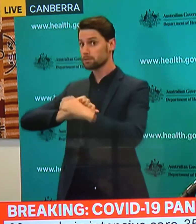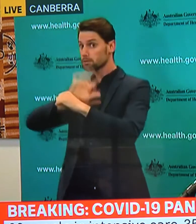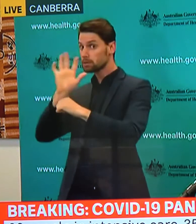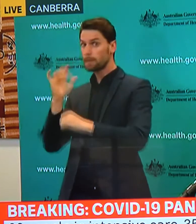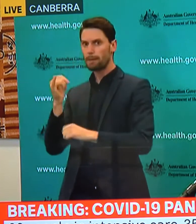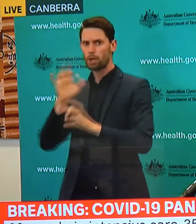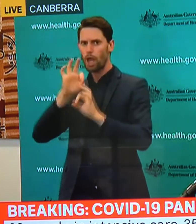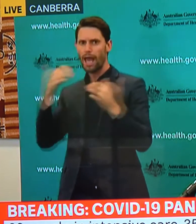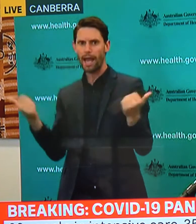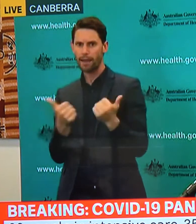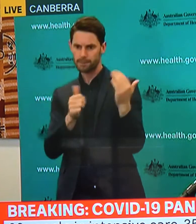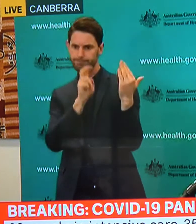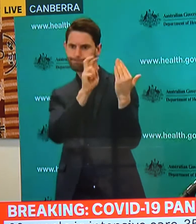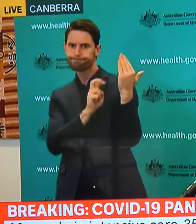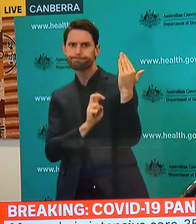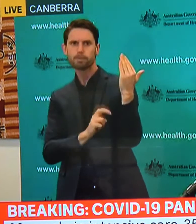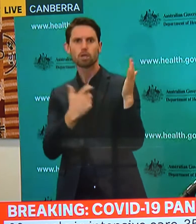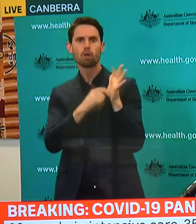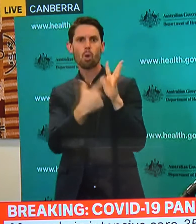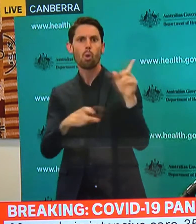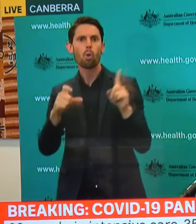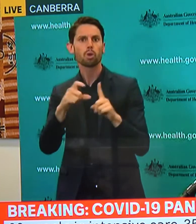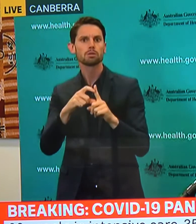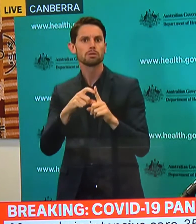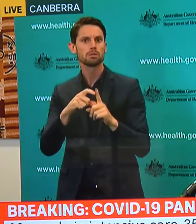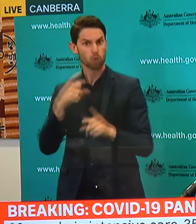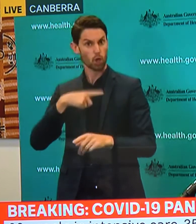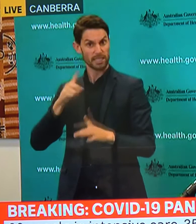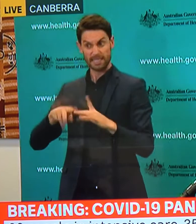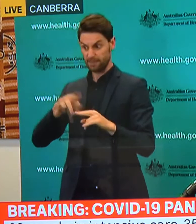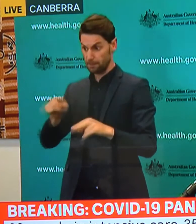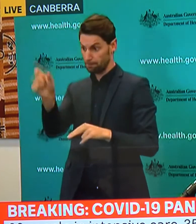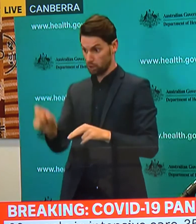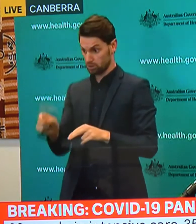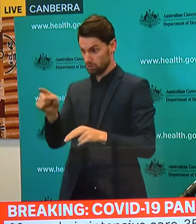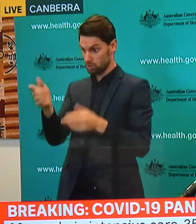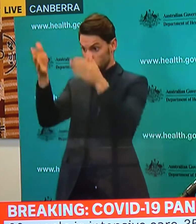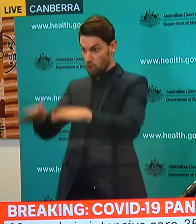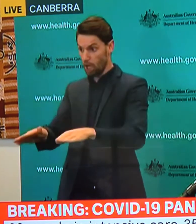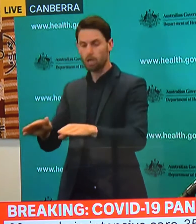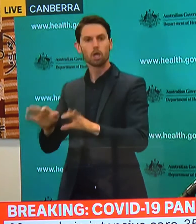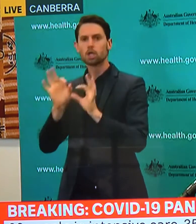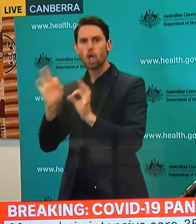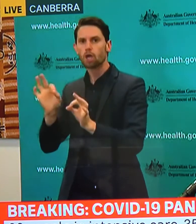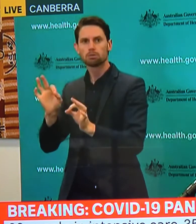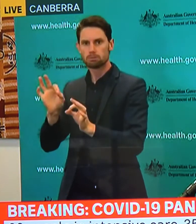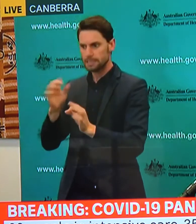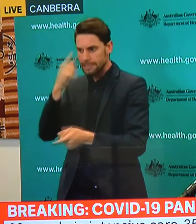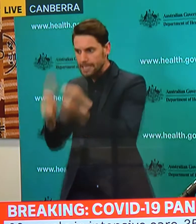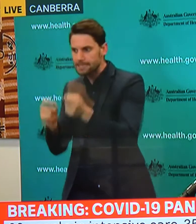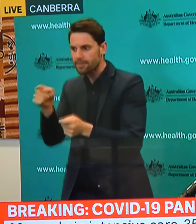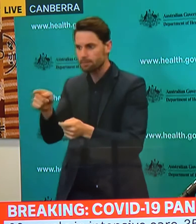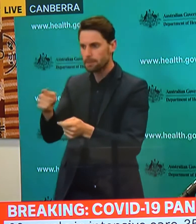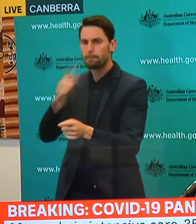recorded because there's no laboratory testing before a person is pronounced deceased and it's not counted. Is that